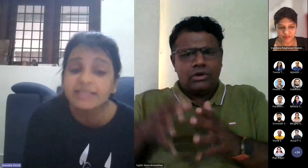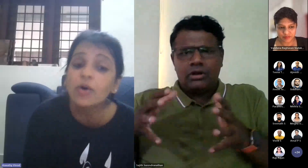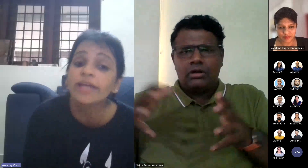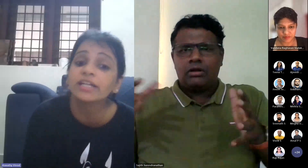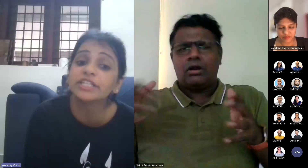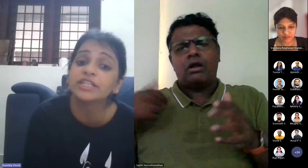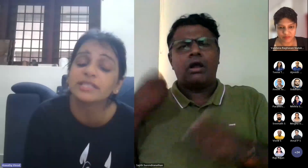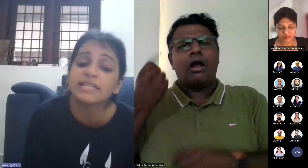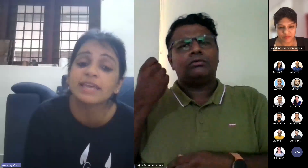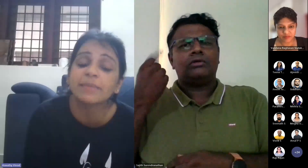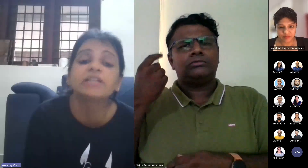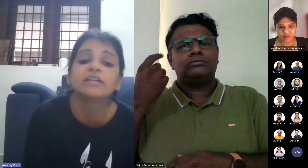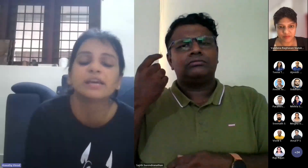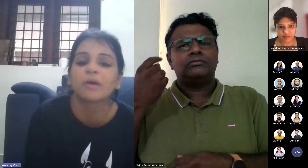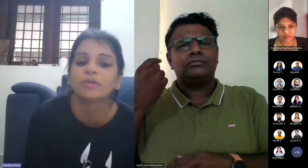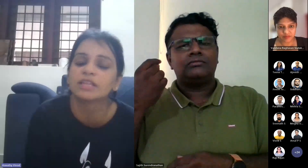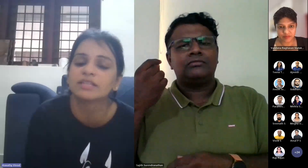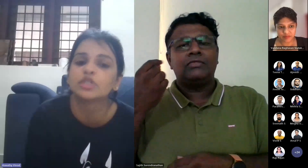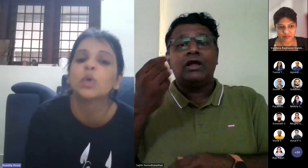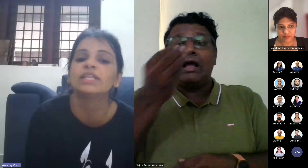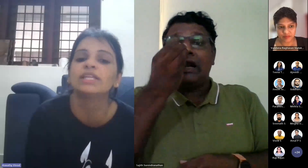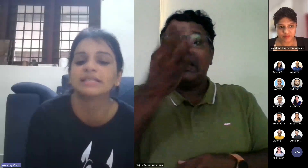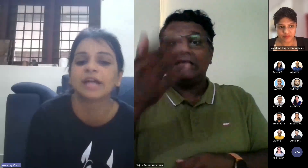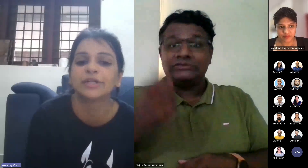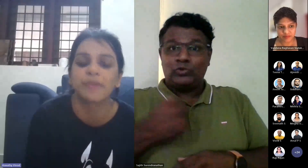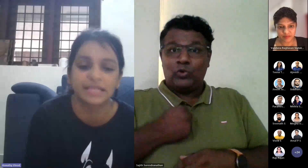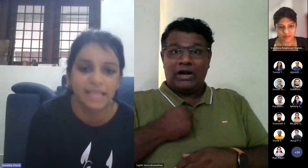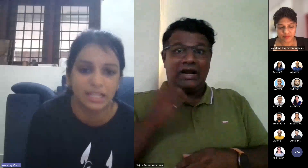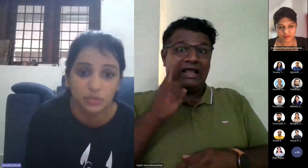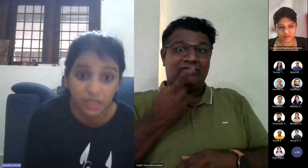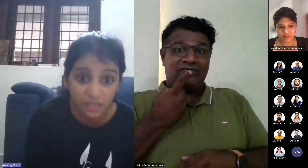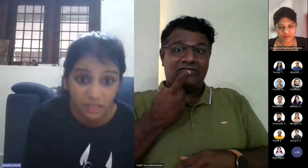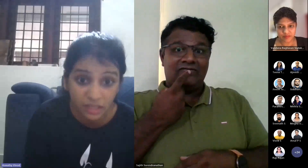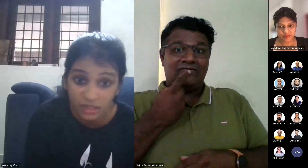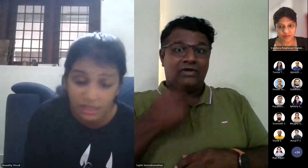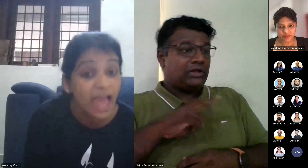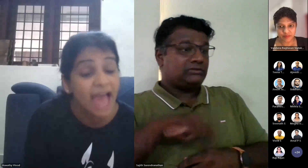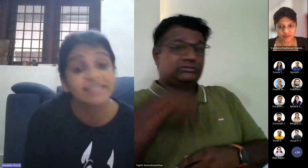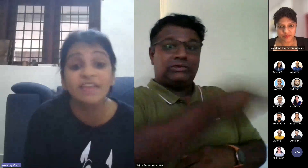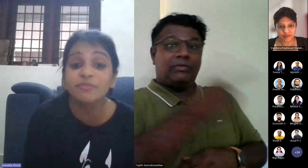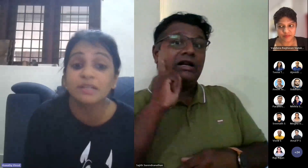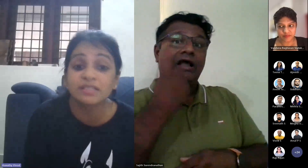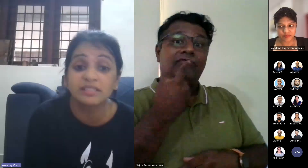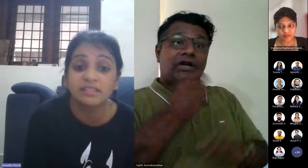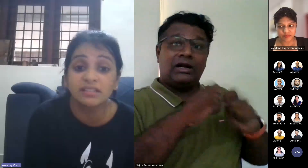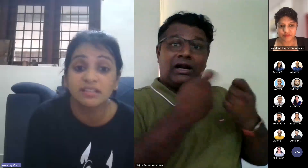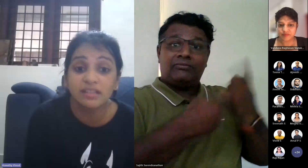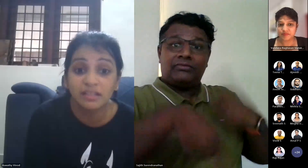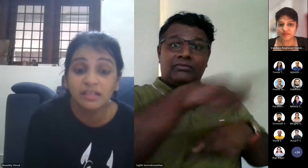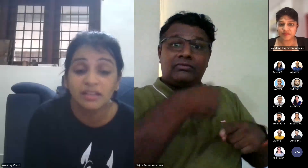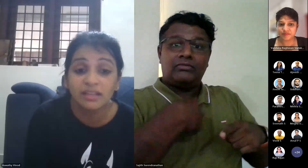and that's how I continuously kept learning about things, and slowly things started to make sense to me. As a deaf